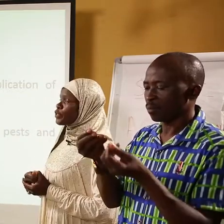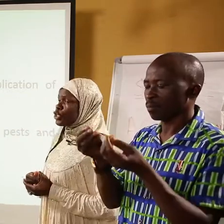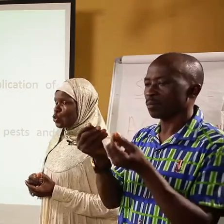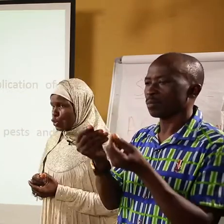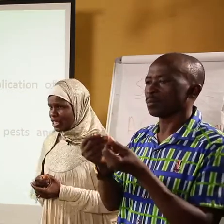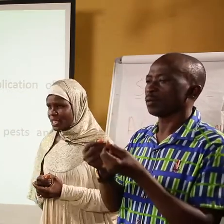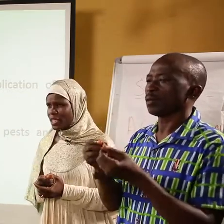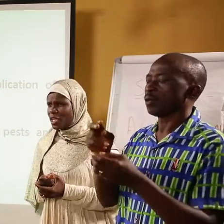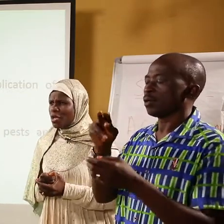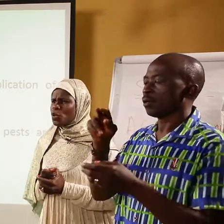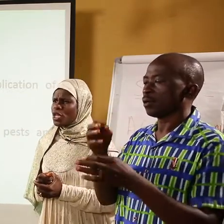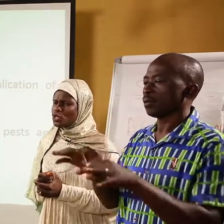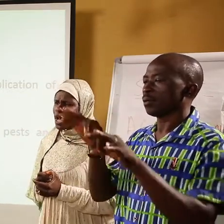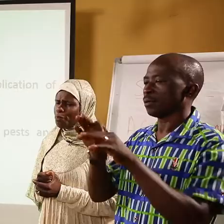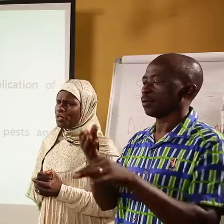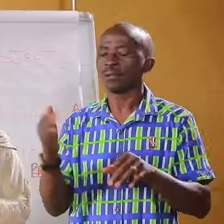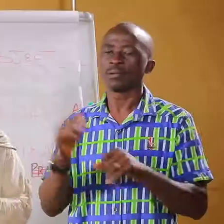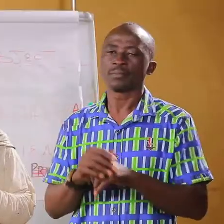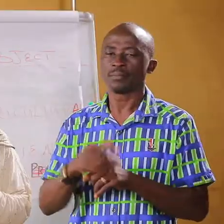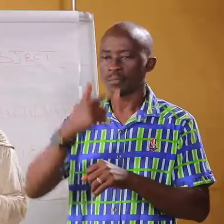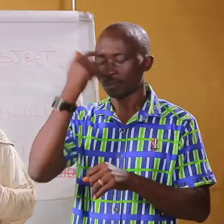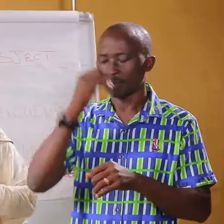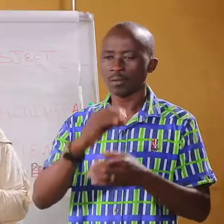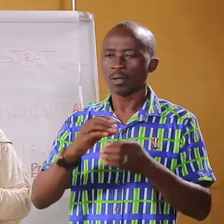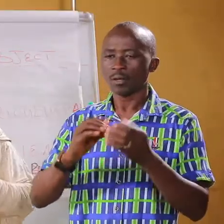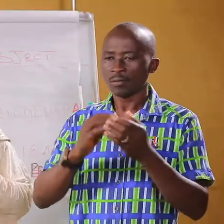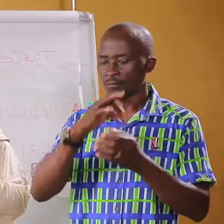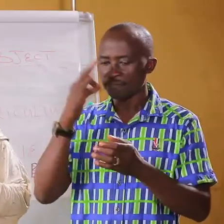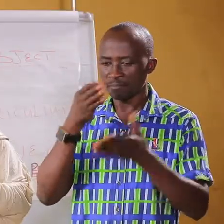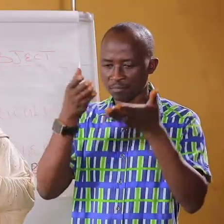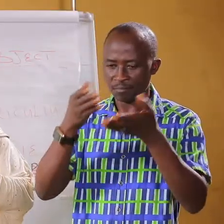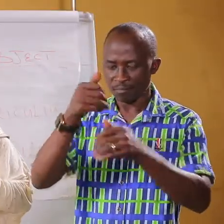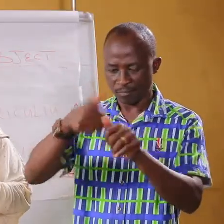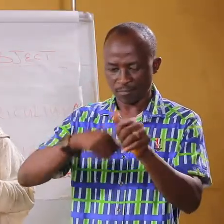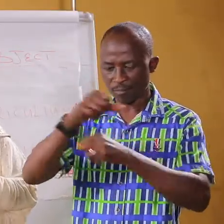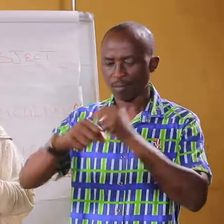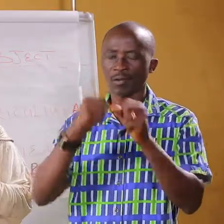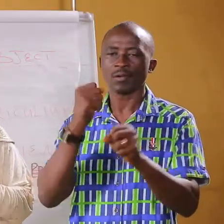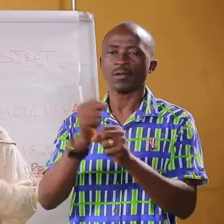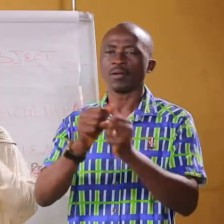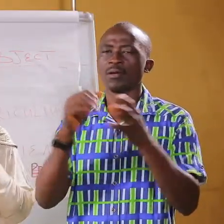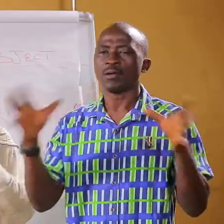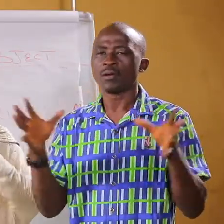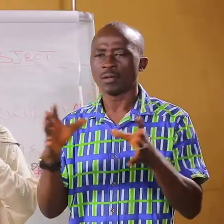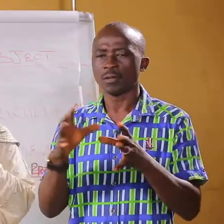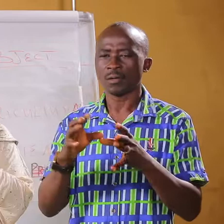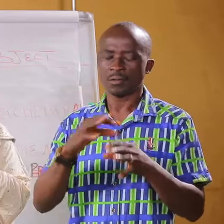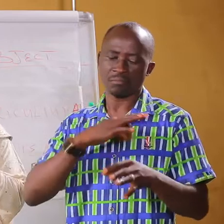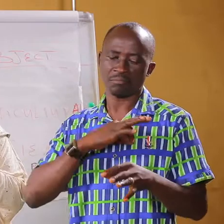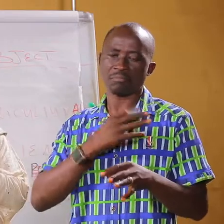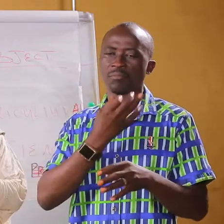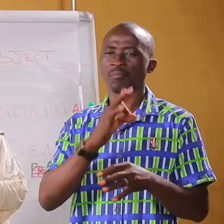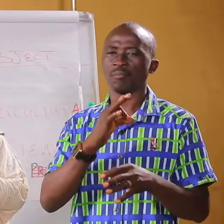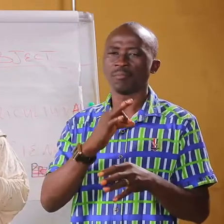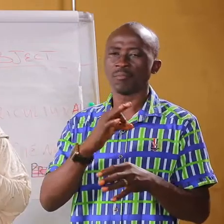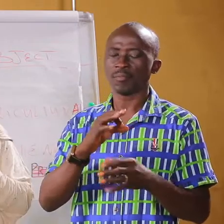soil nutrients. Because you have been cultivating your crops year in and year out without application of